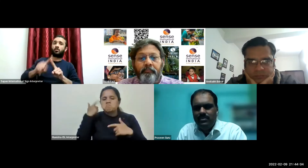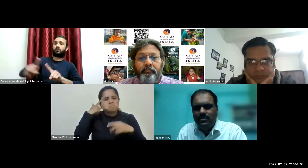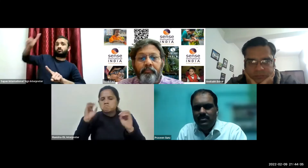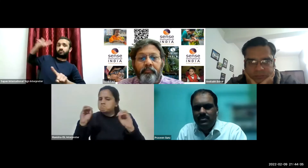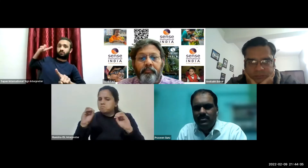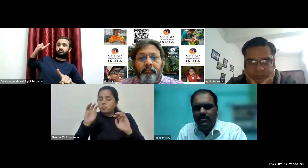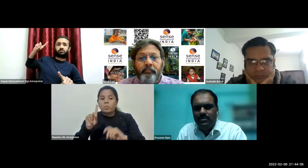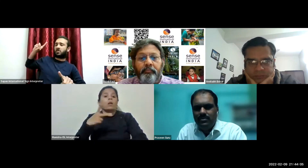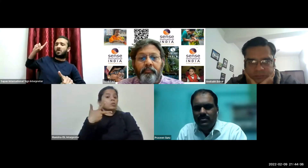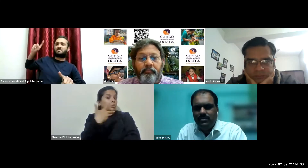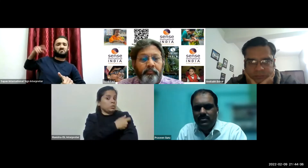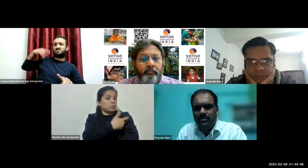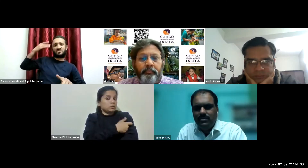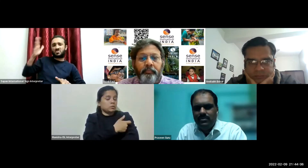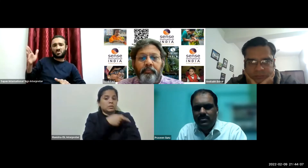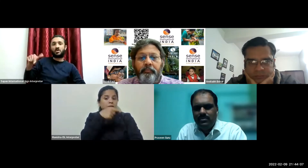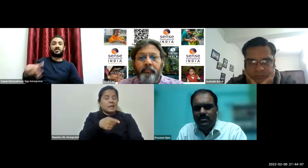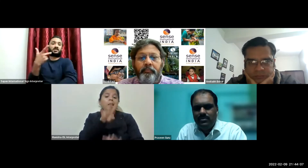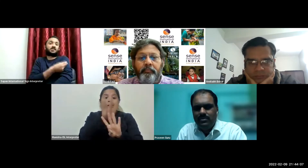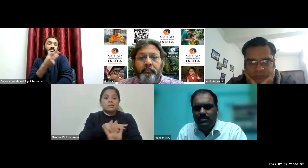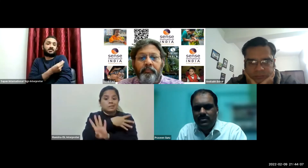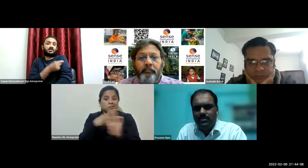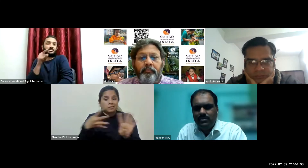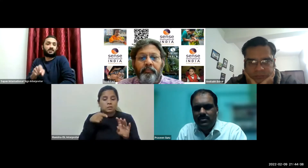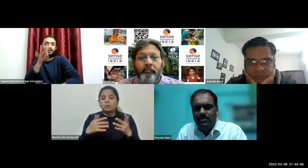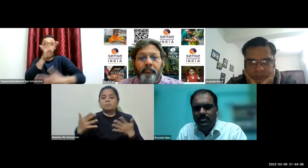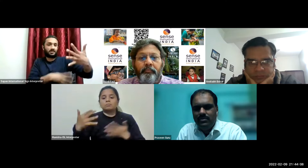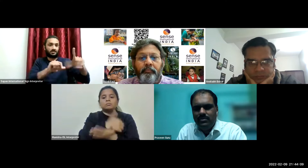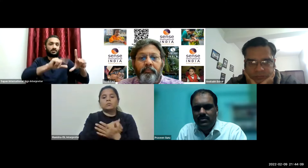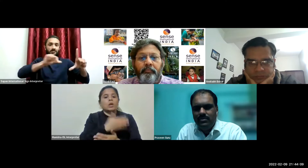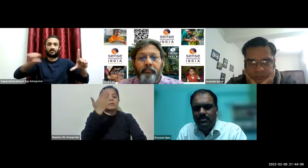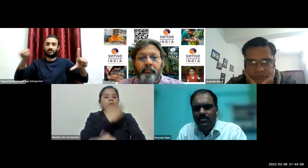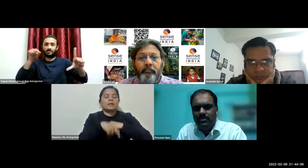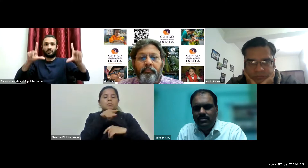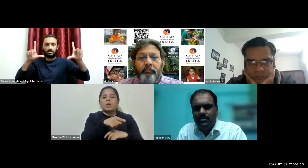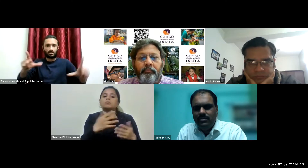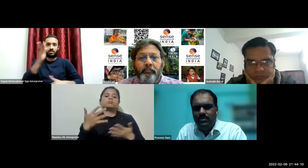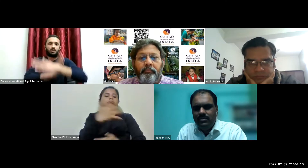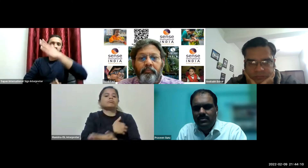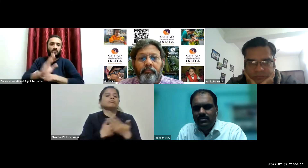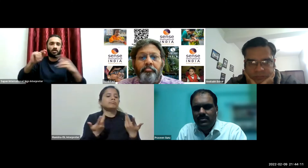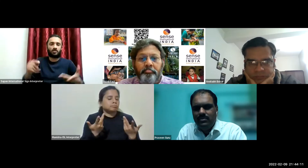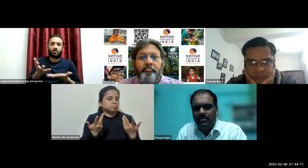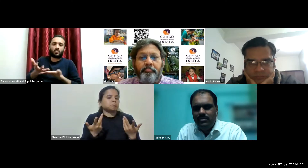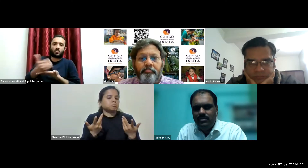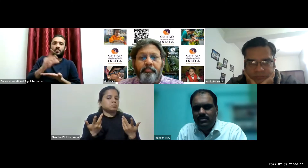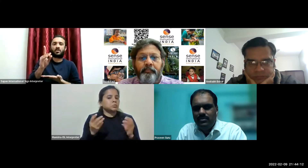Even vaccination data is not gathered with disability on COVID. So,